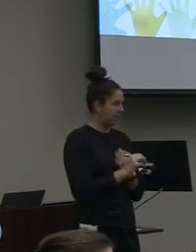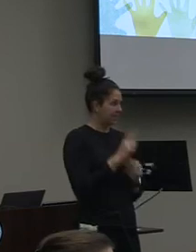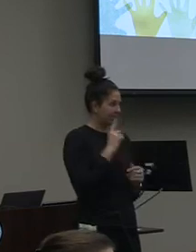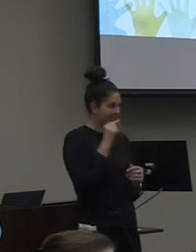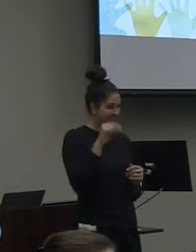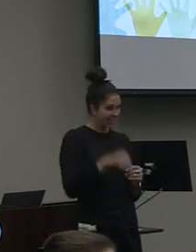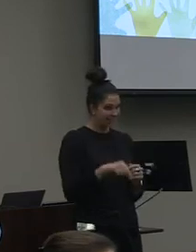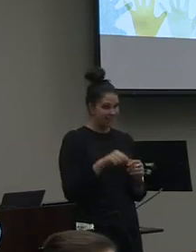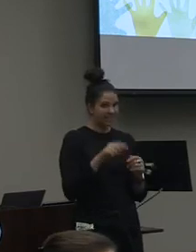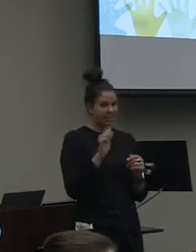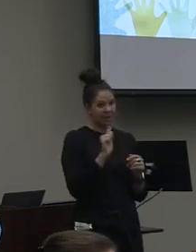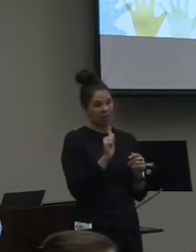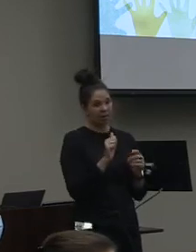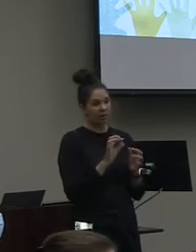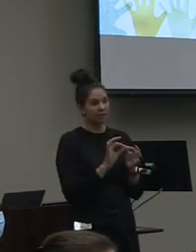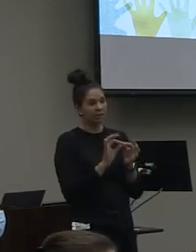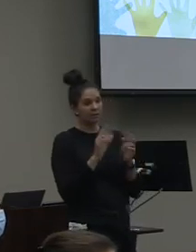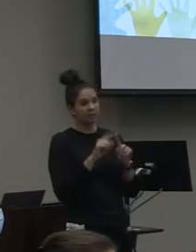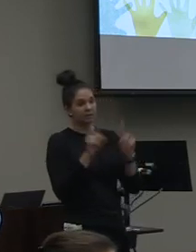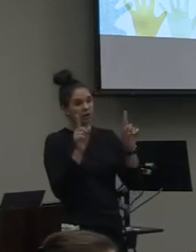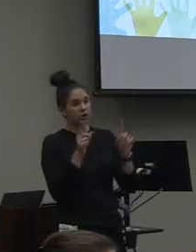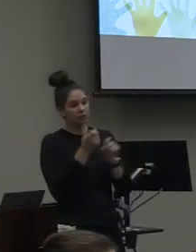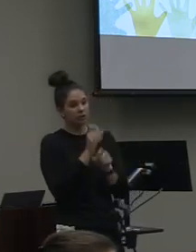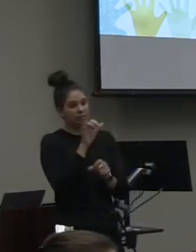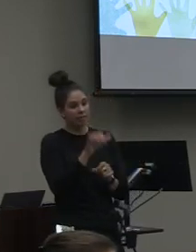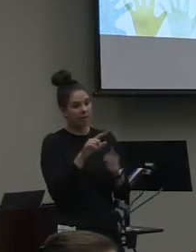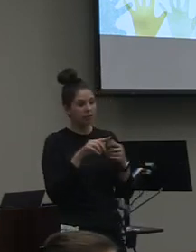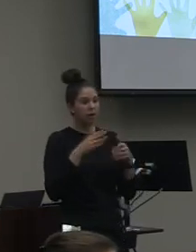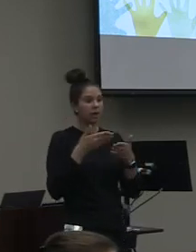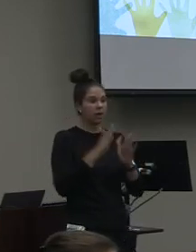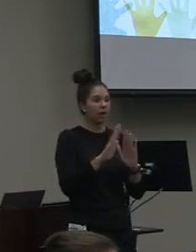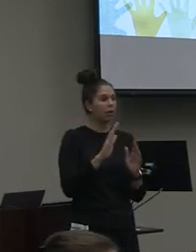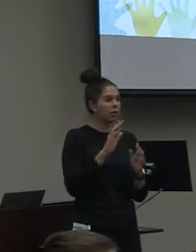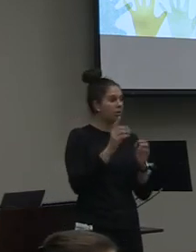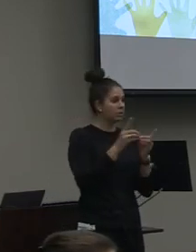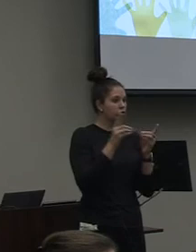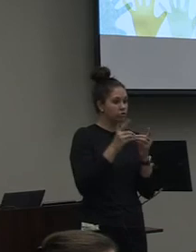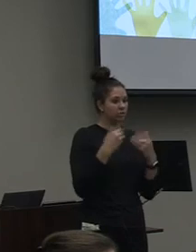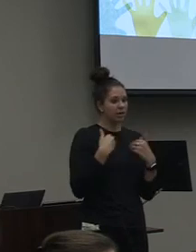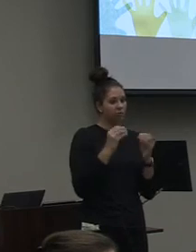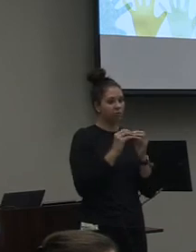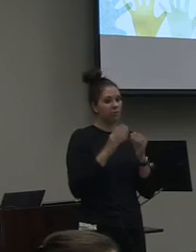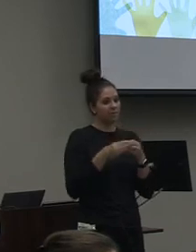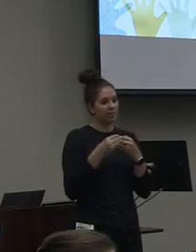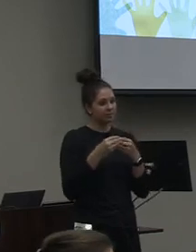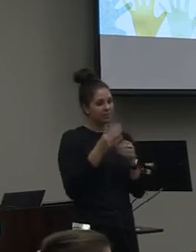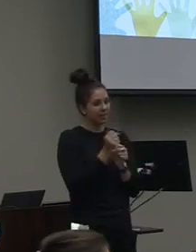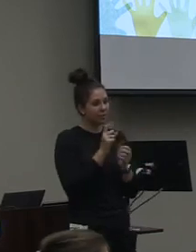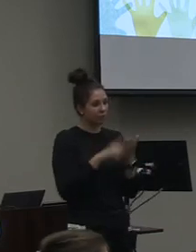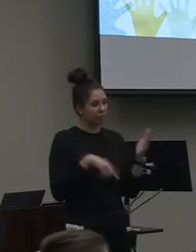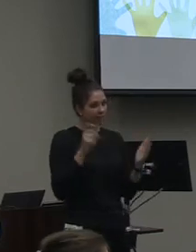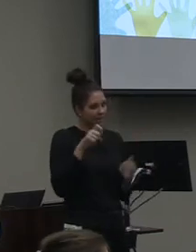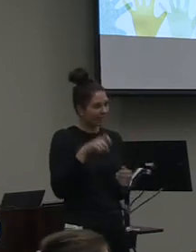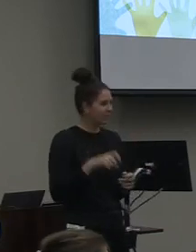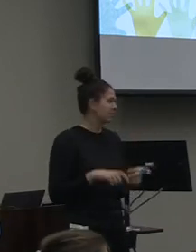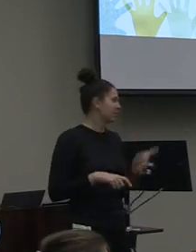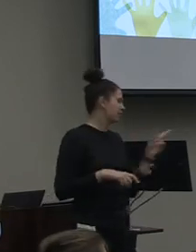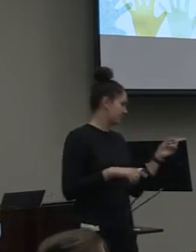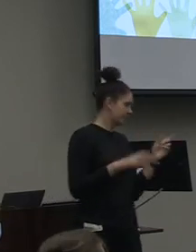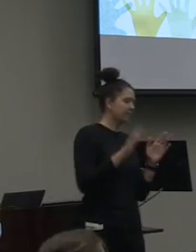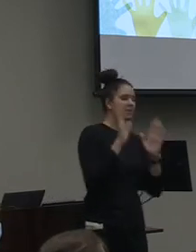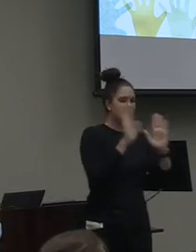this a deviation for that to allow more flexibility for districts to get what they need? So that's a really excellent